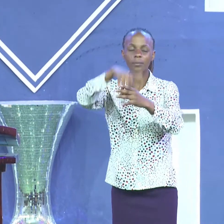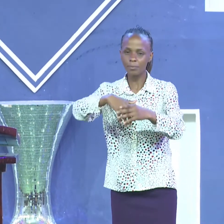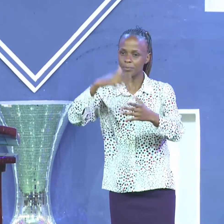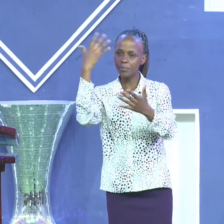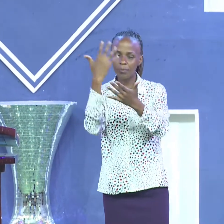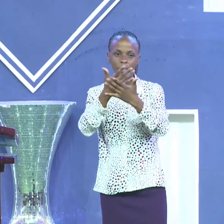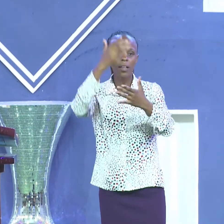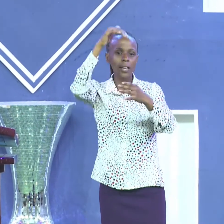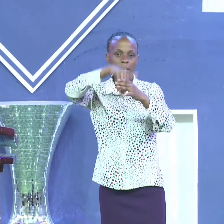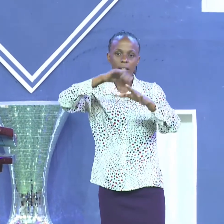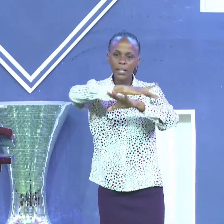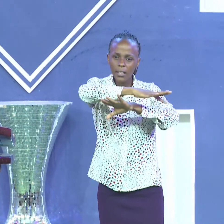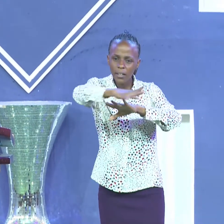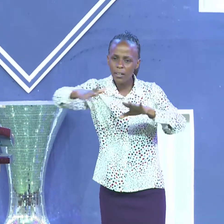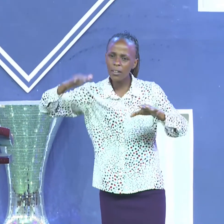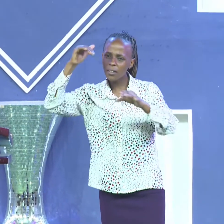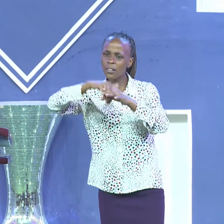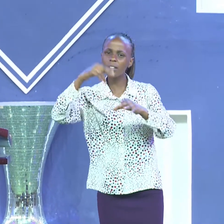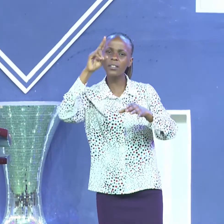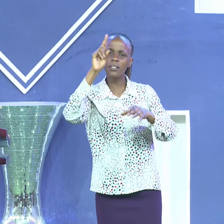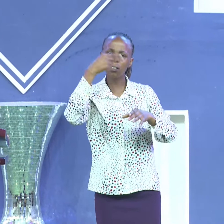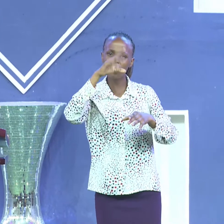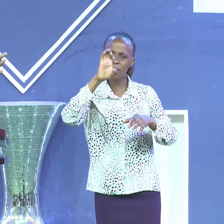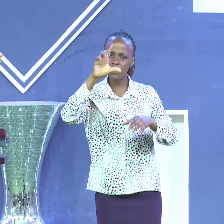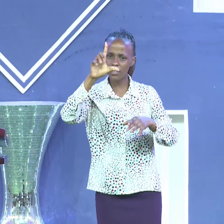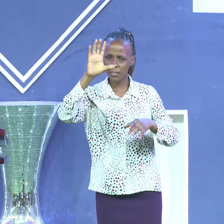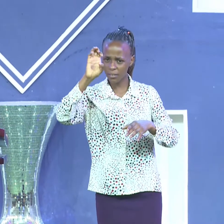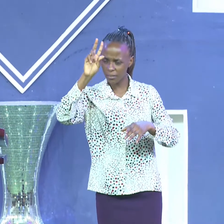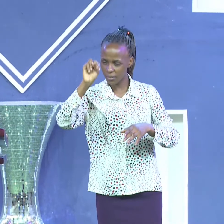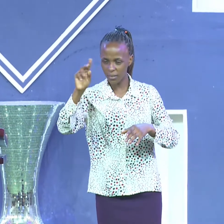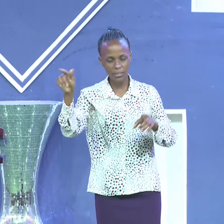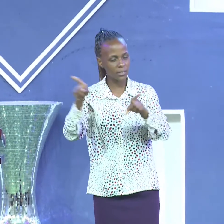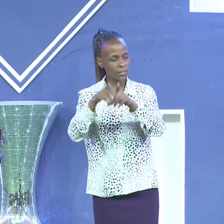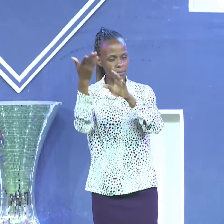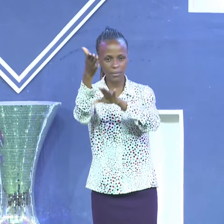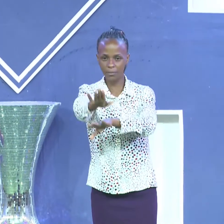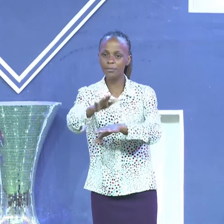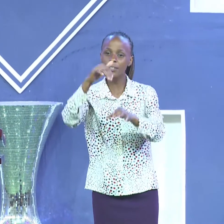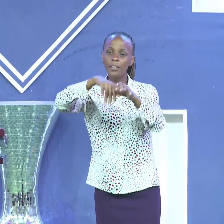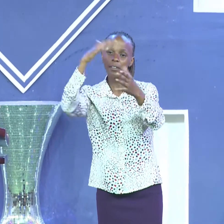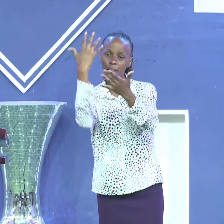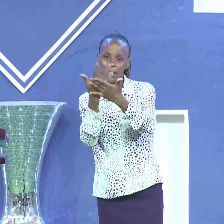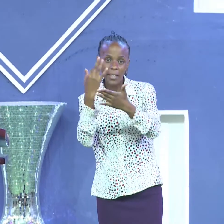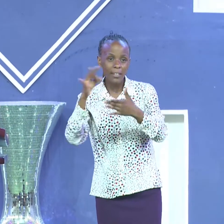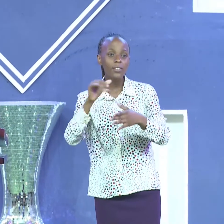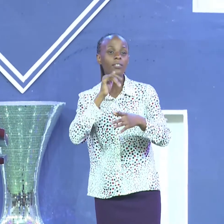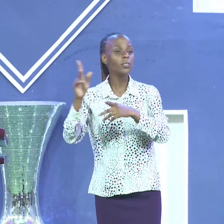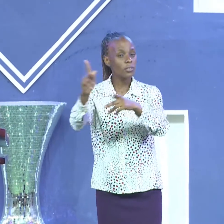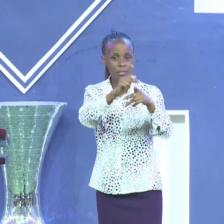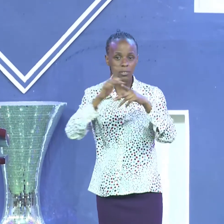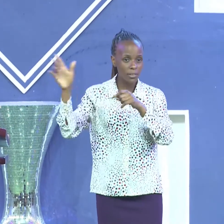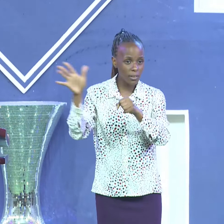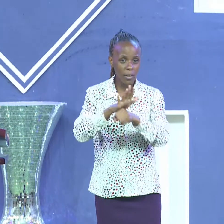prison, he was in prison at St. Helena Island. That is where he died from.